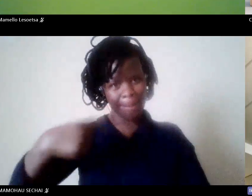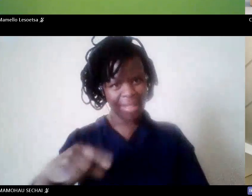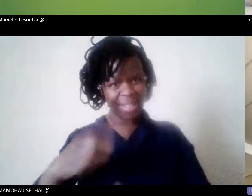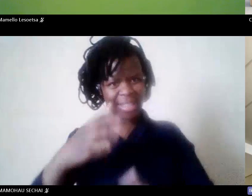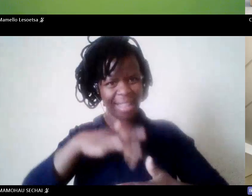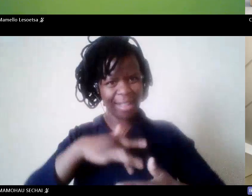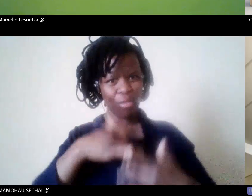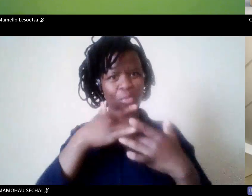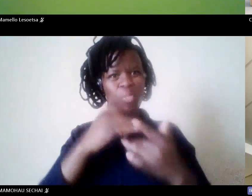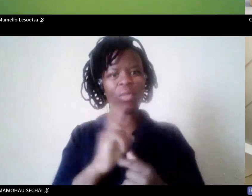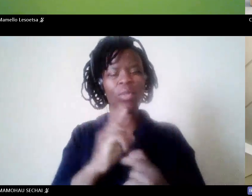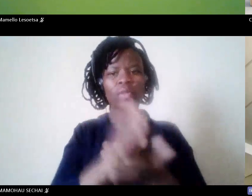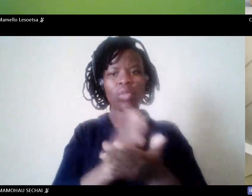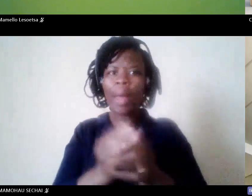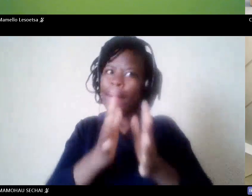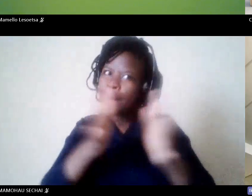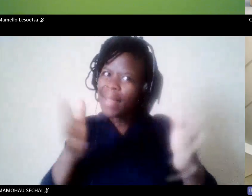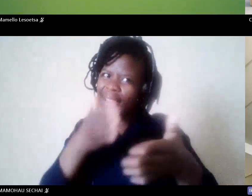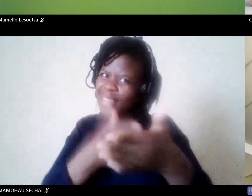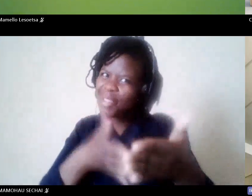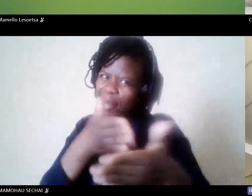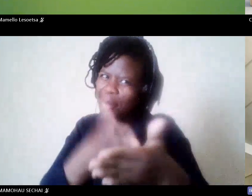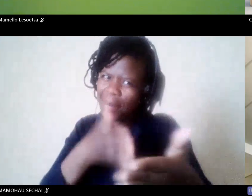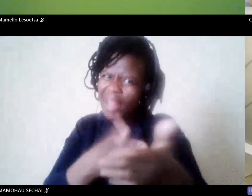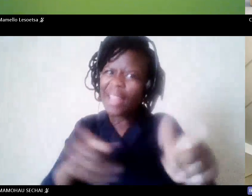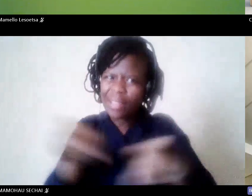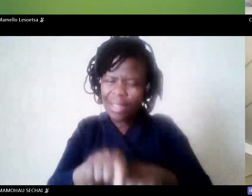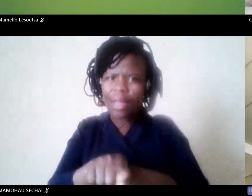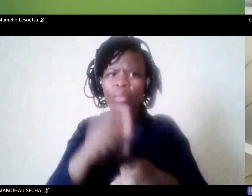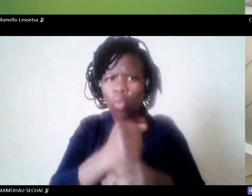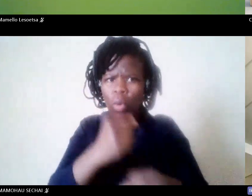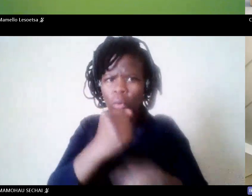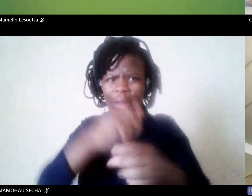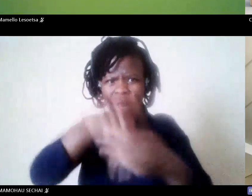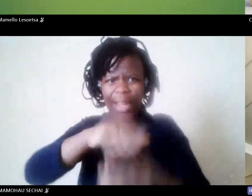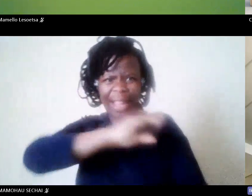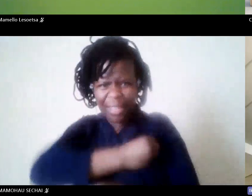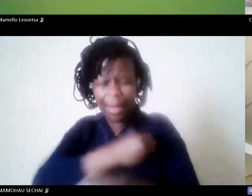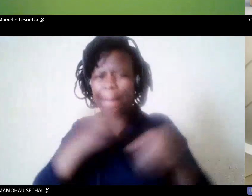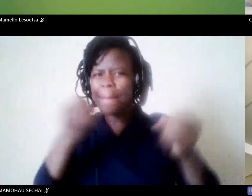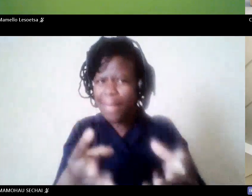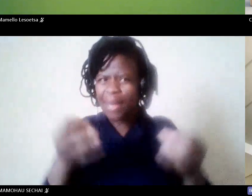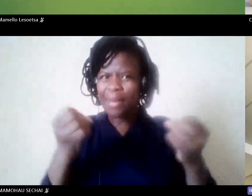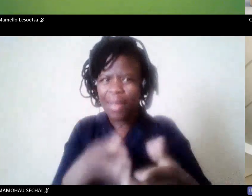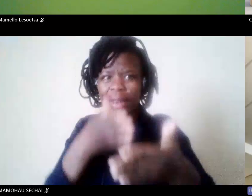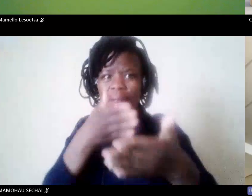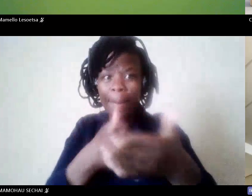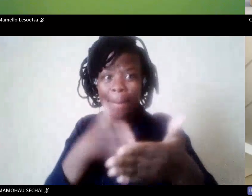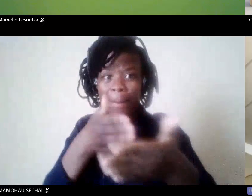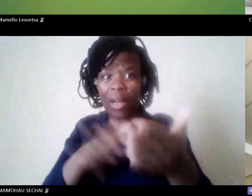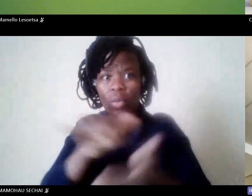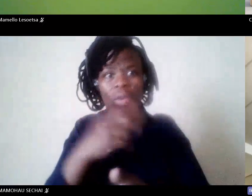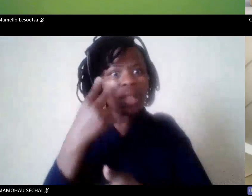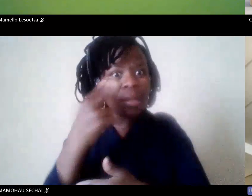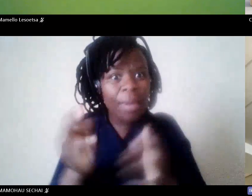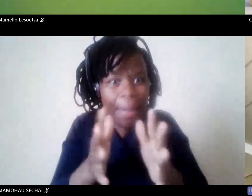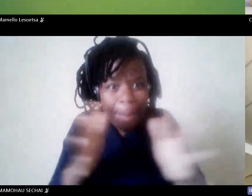is that the biggest barrier, since I've been working in disability, there are many barriers, but the ones that I've seen that is the biggest